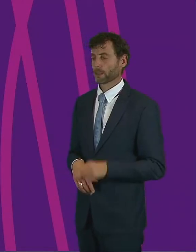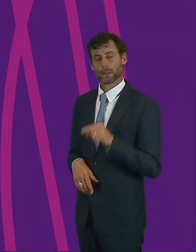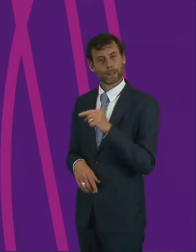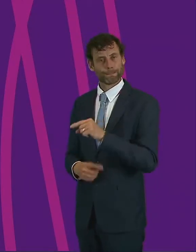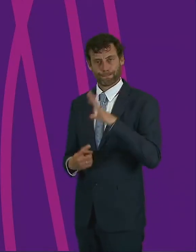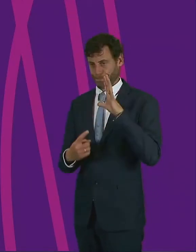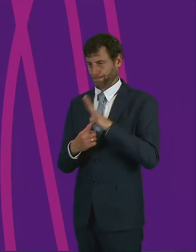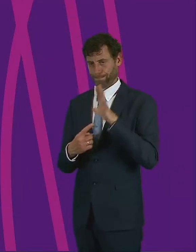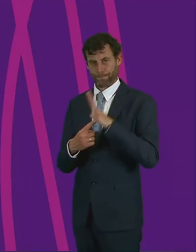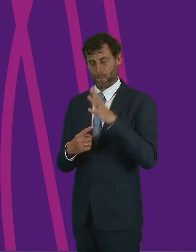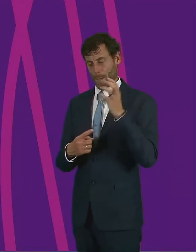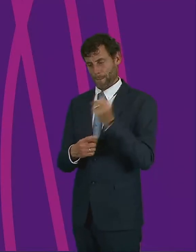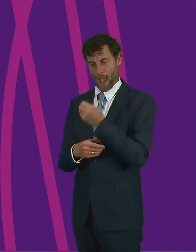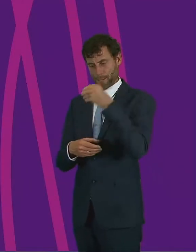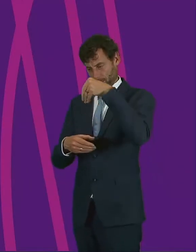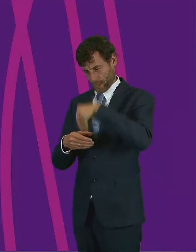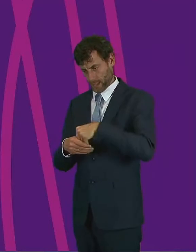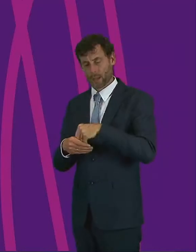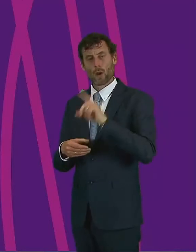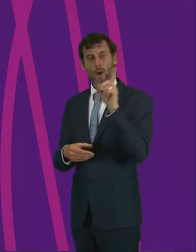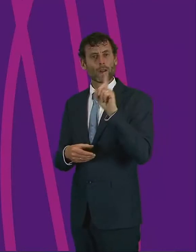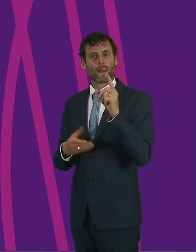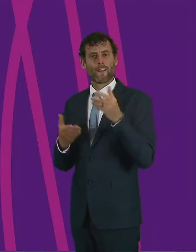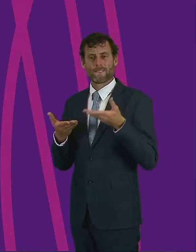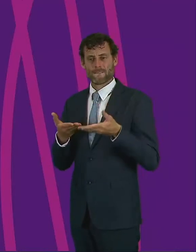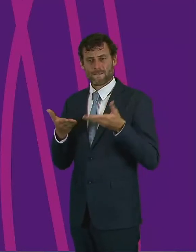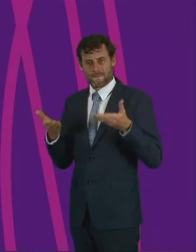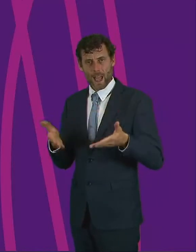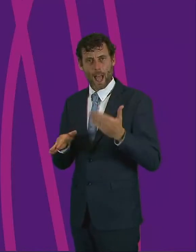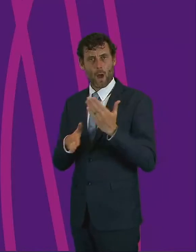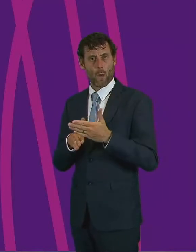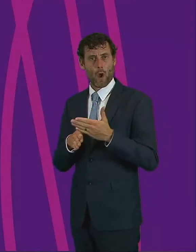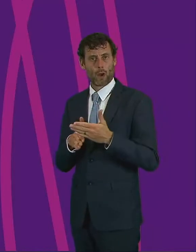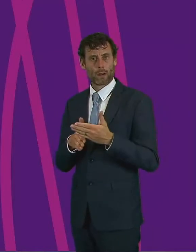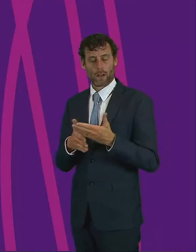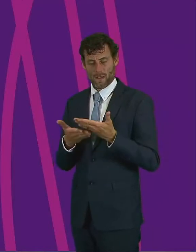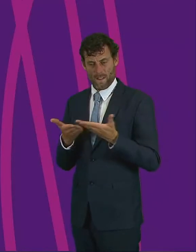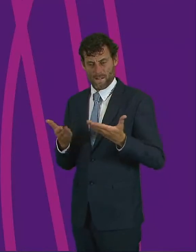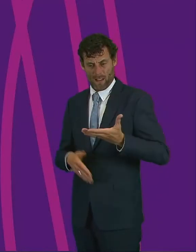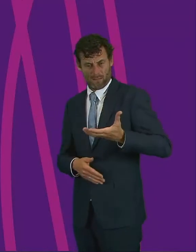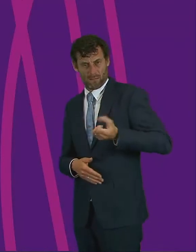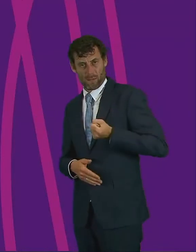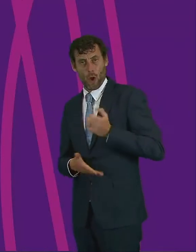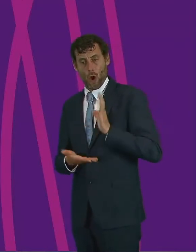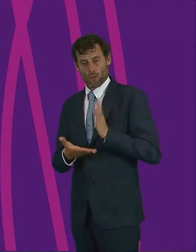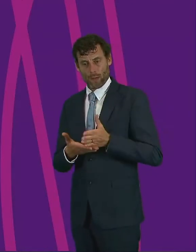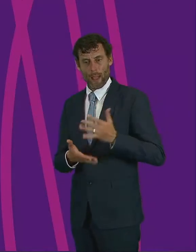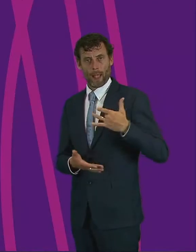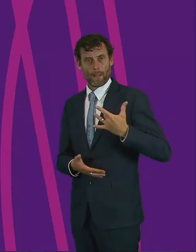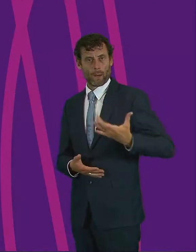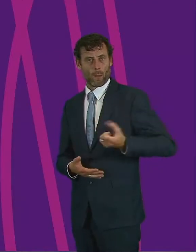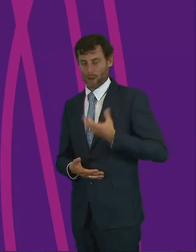got to have the principles of fair work and payment of the real living wage right at its heart.